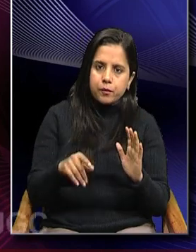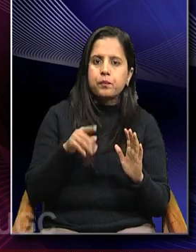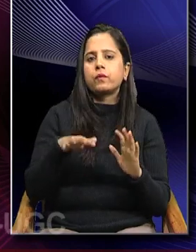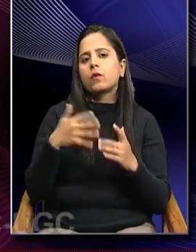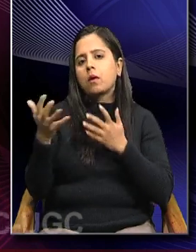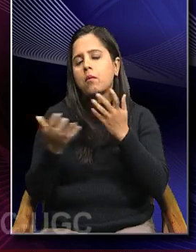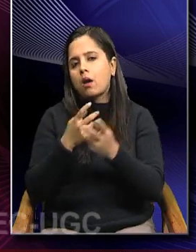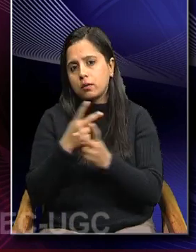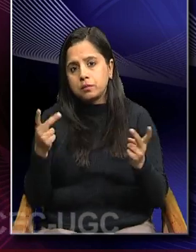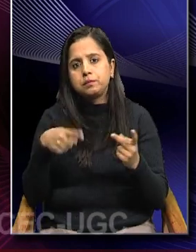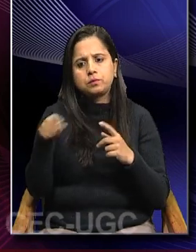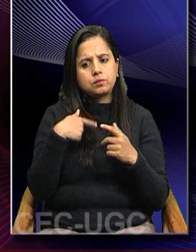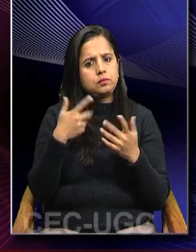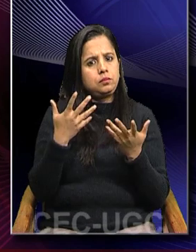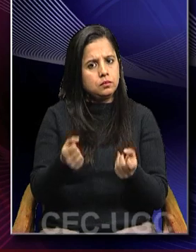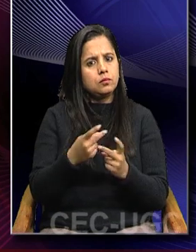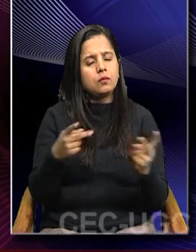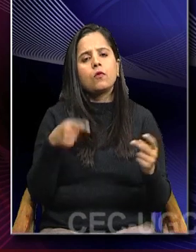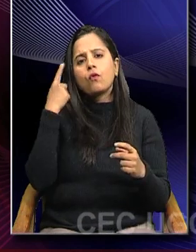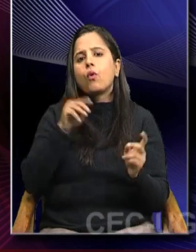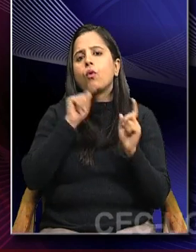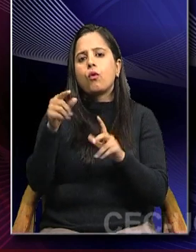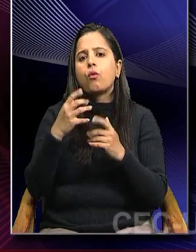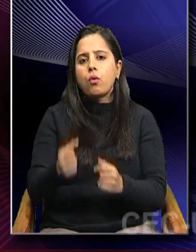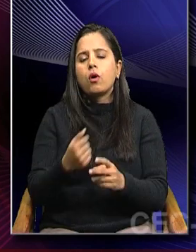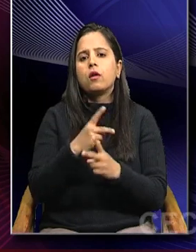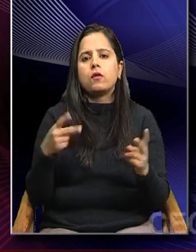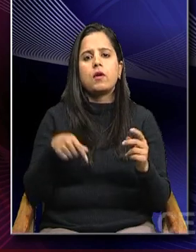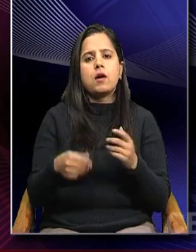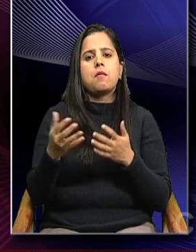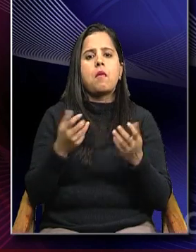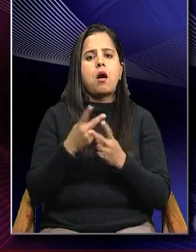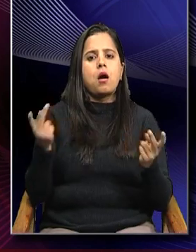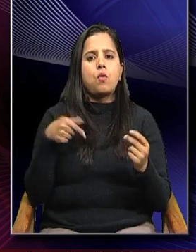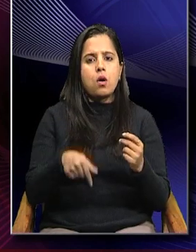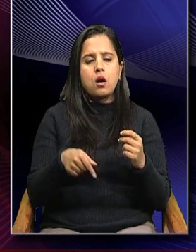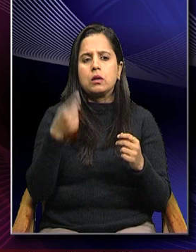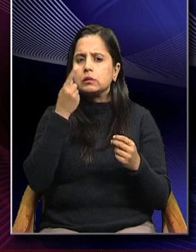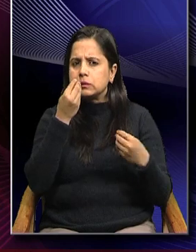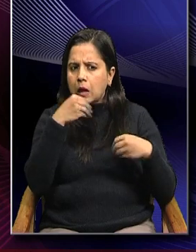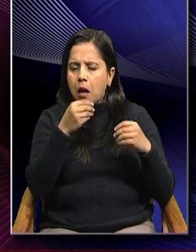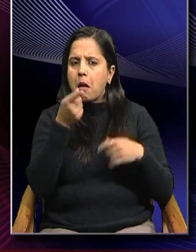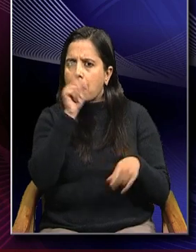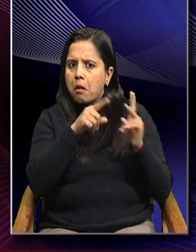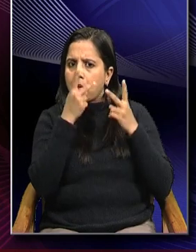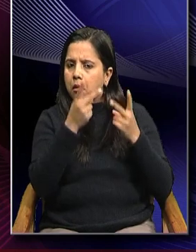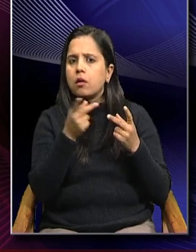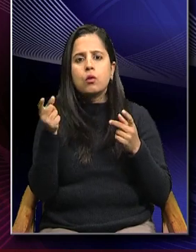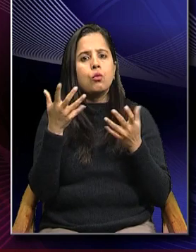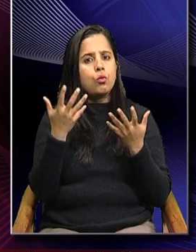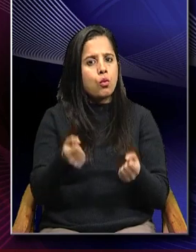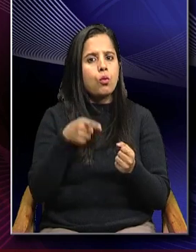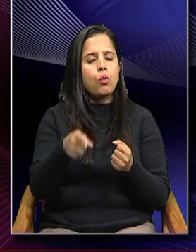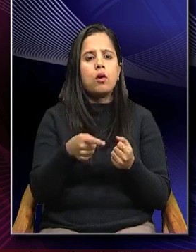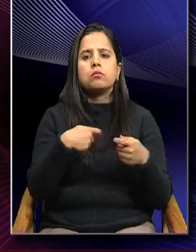the marketer who is willing to go for following market penetration pricing strategy, where they are willing to